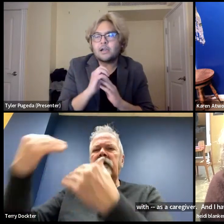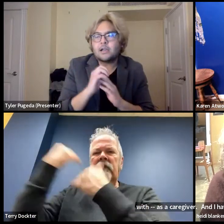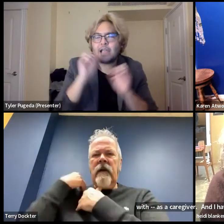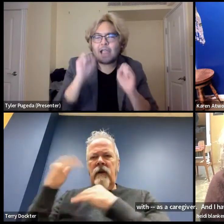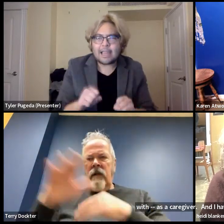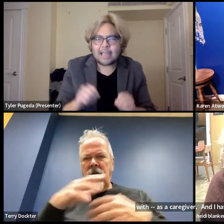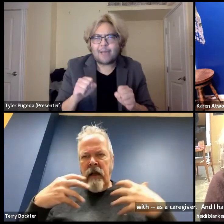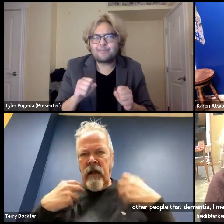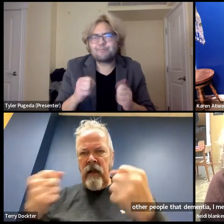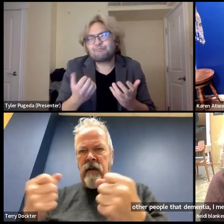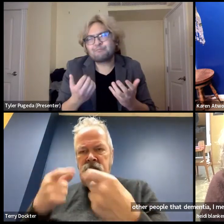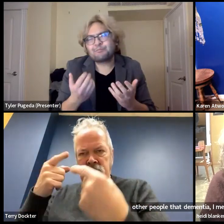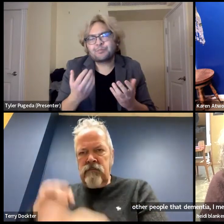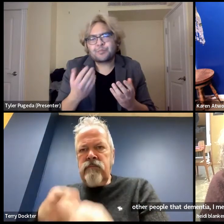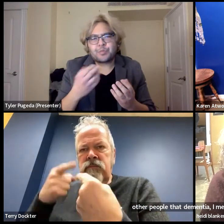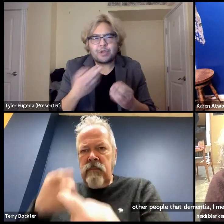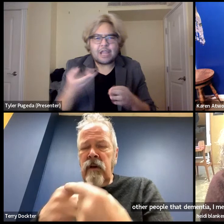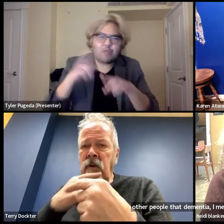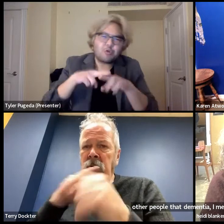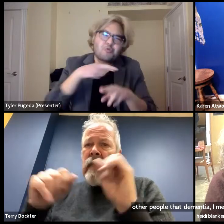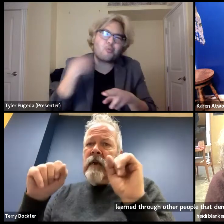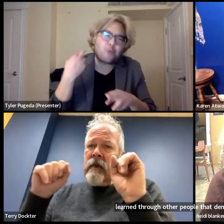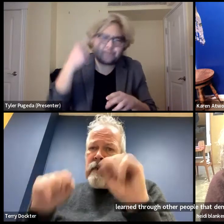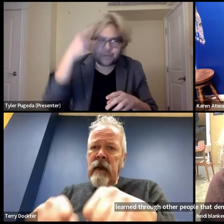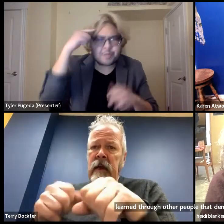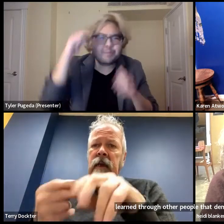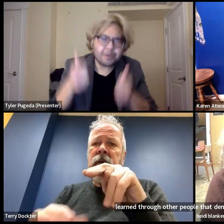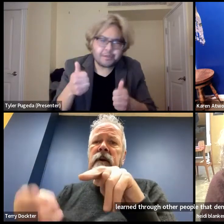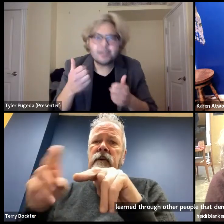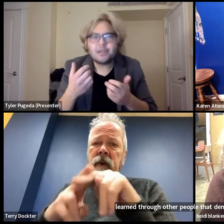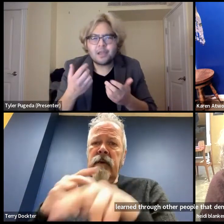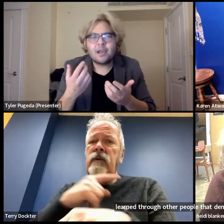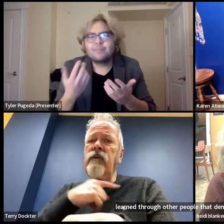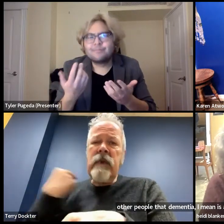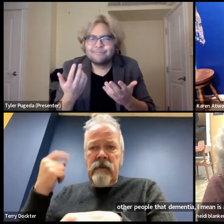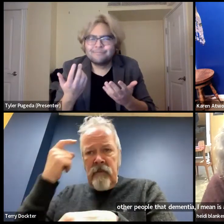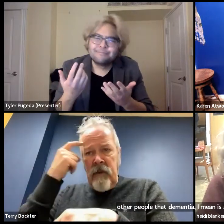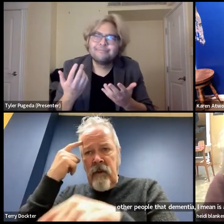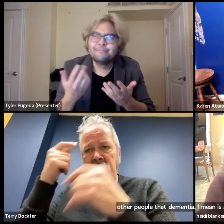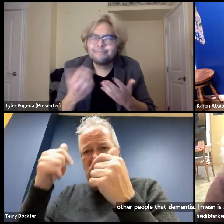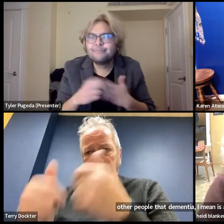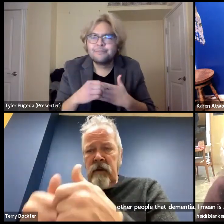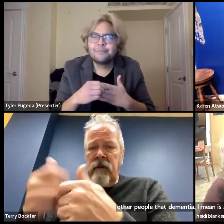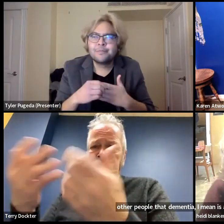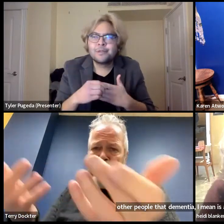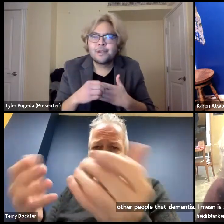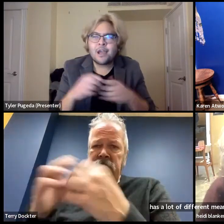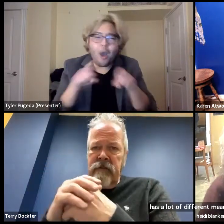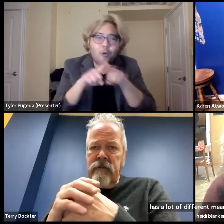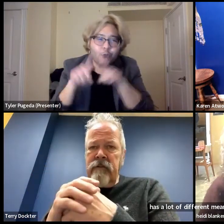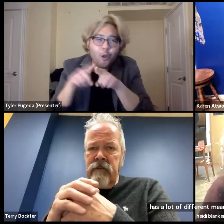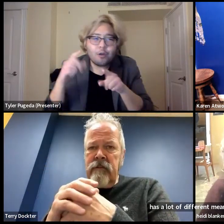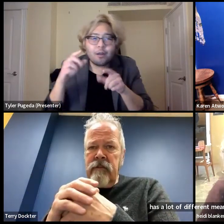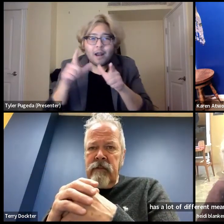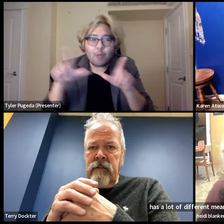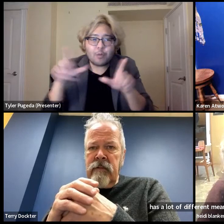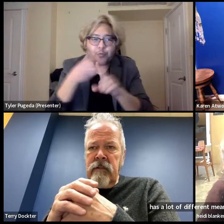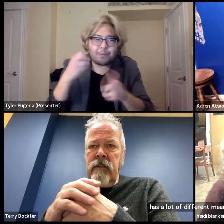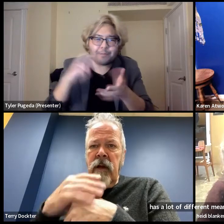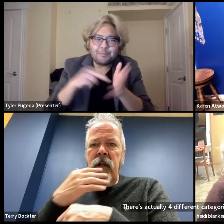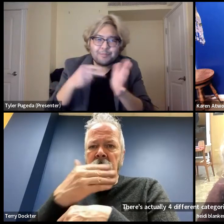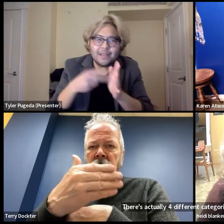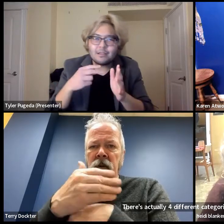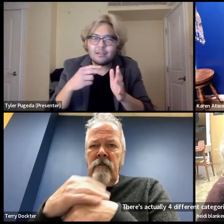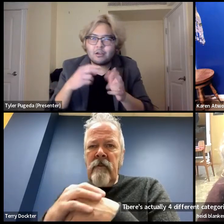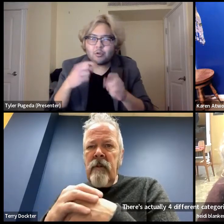have to take more of an effort to pay attention to their own physical well-being